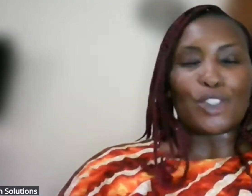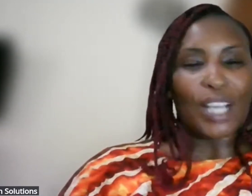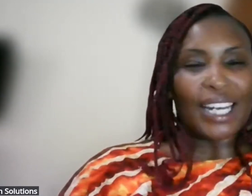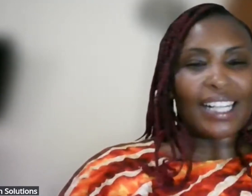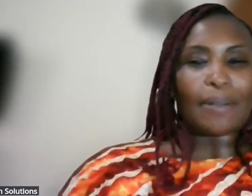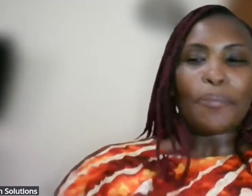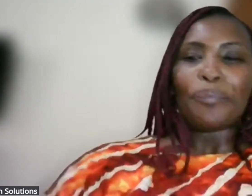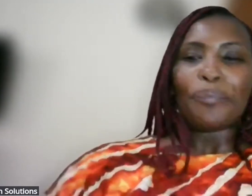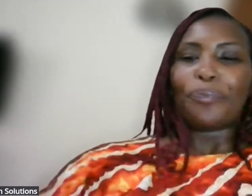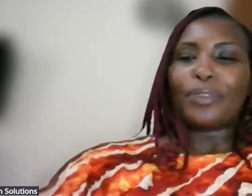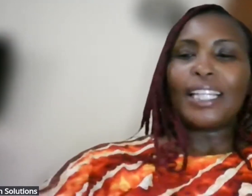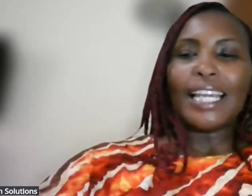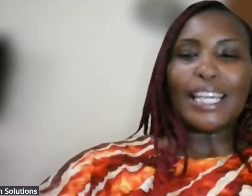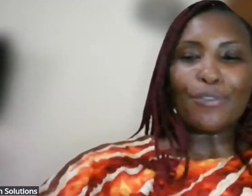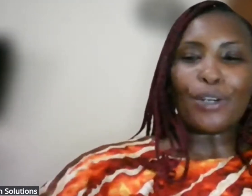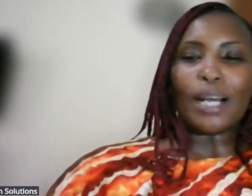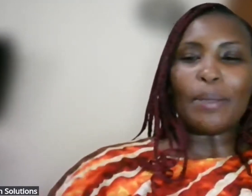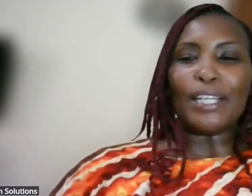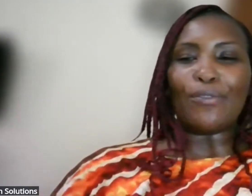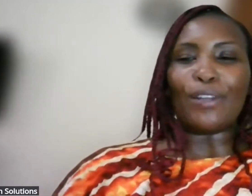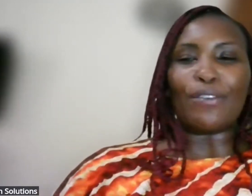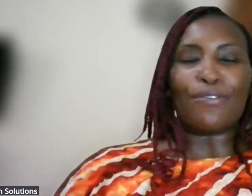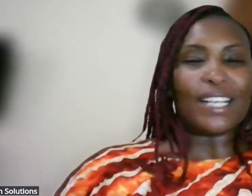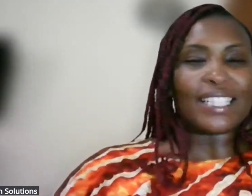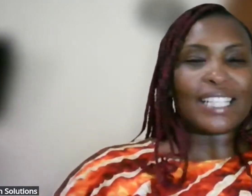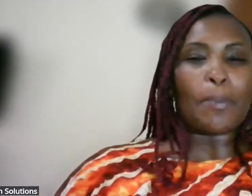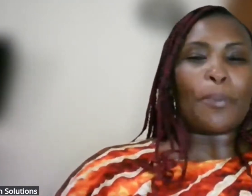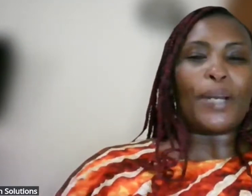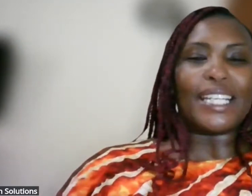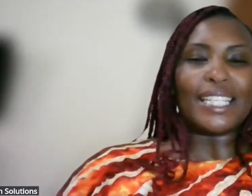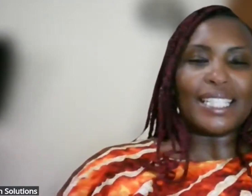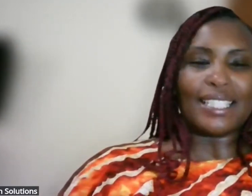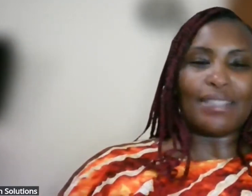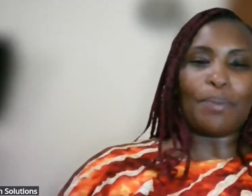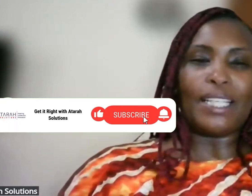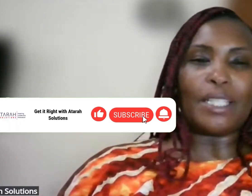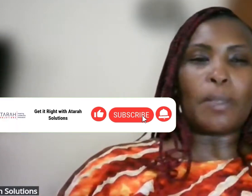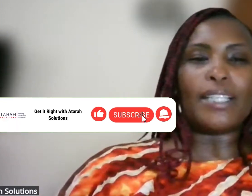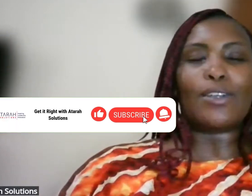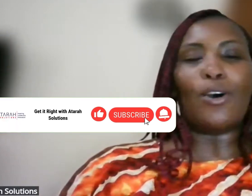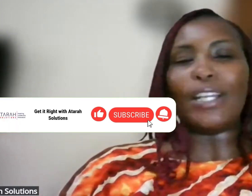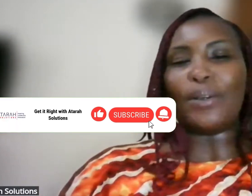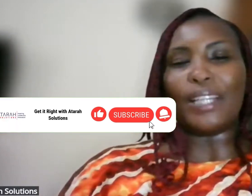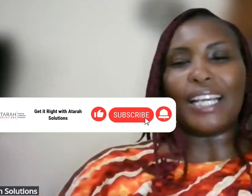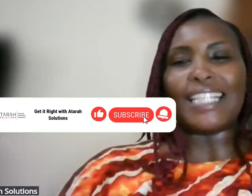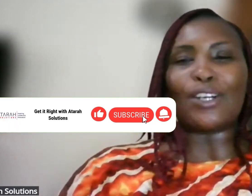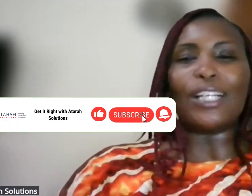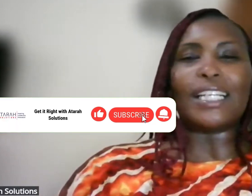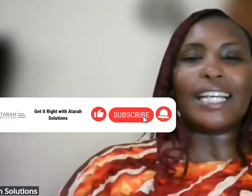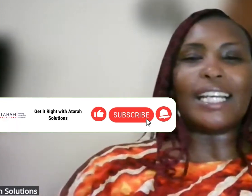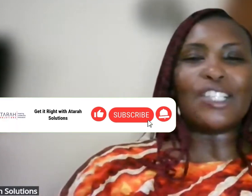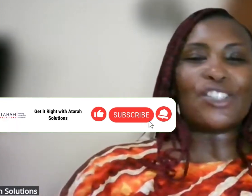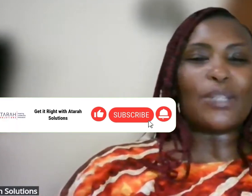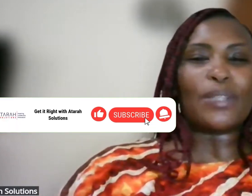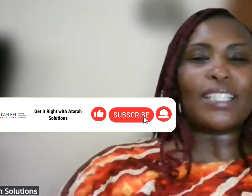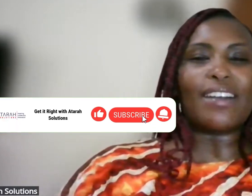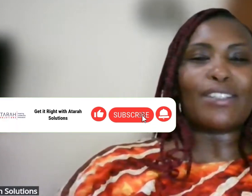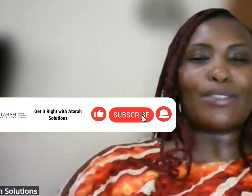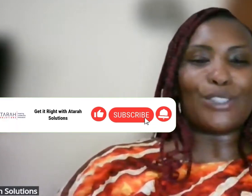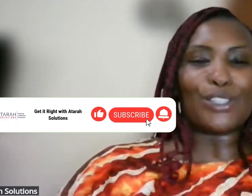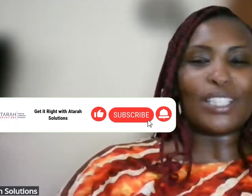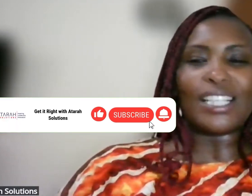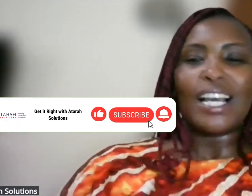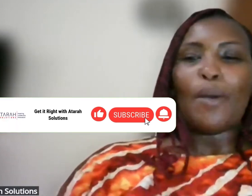YouTube channel. If you're coming in for the first time, please go down there. It's called Get It Right with